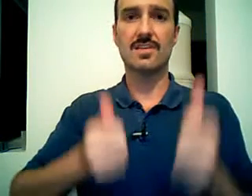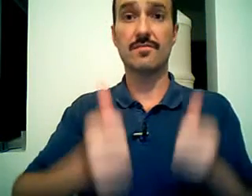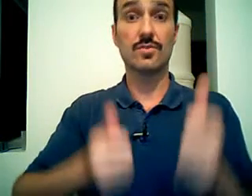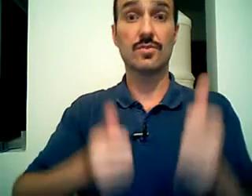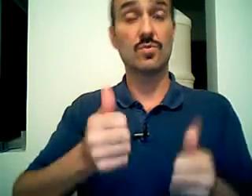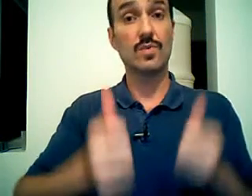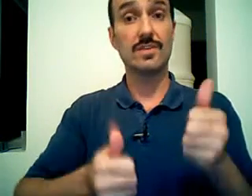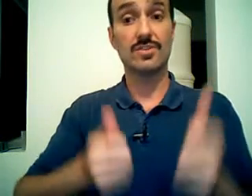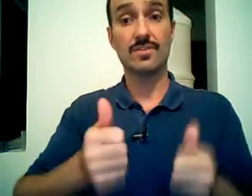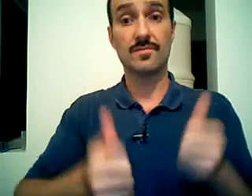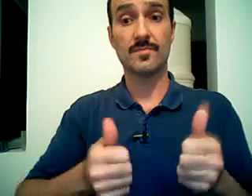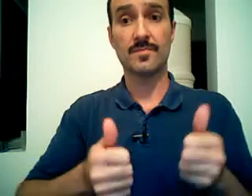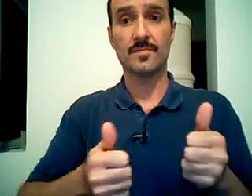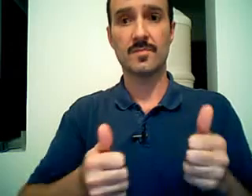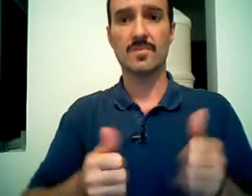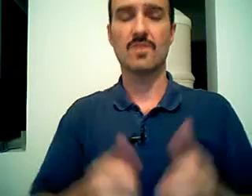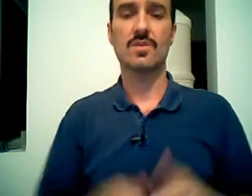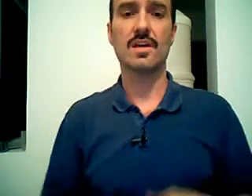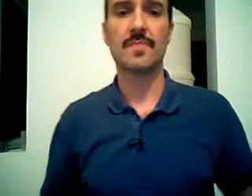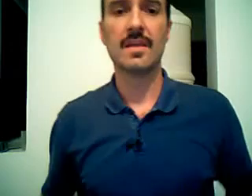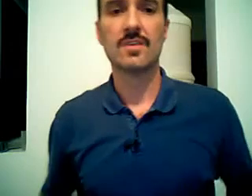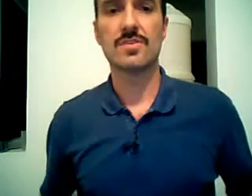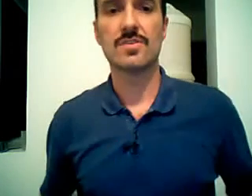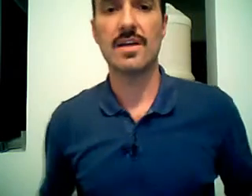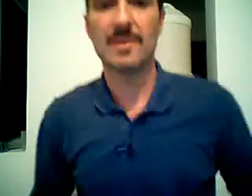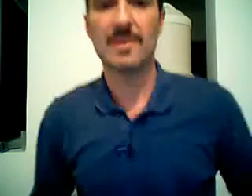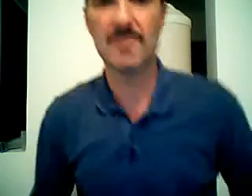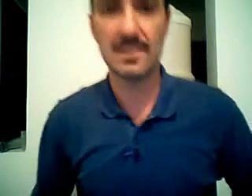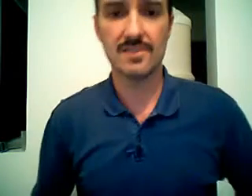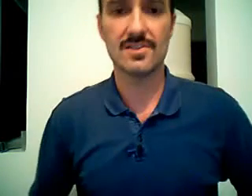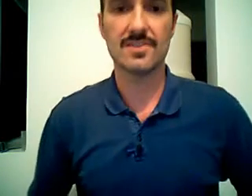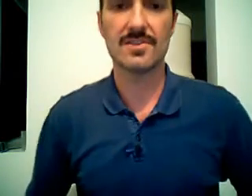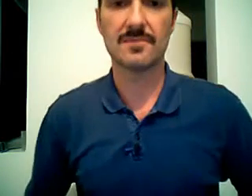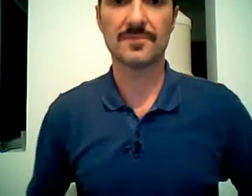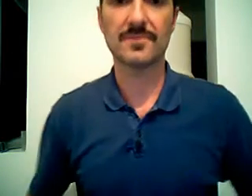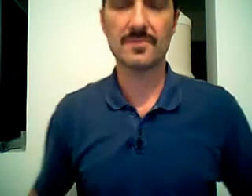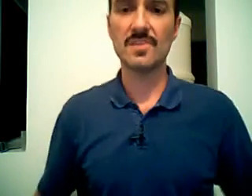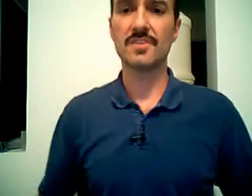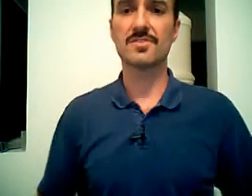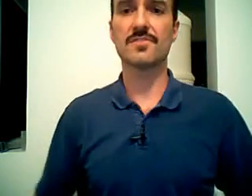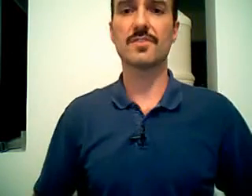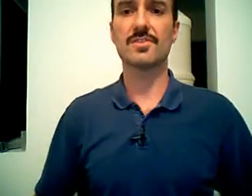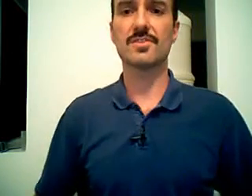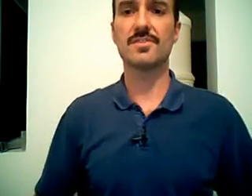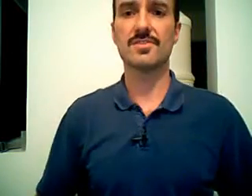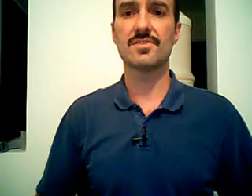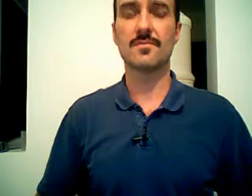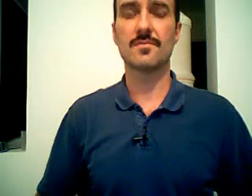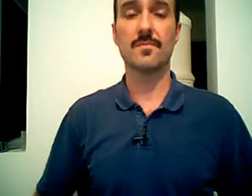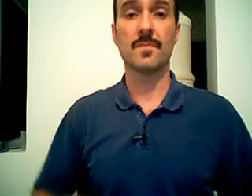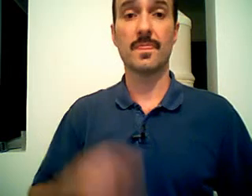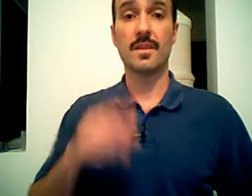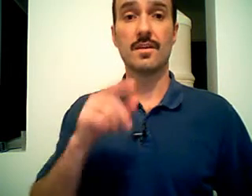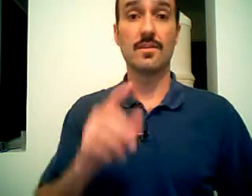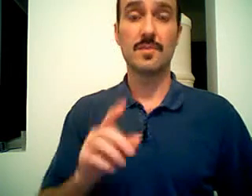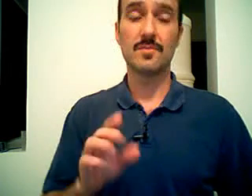for which. Okay. So now how about some sentences? Here's the first sentence. Now remember, these